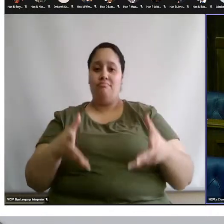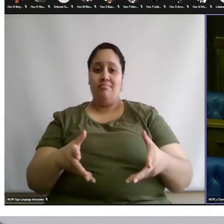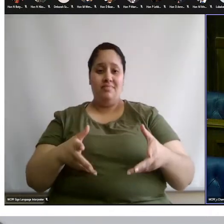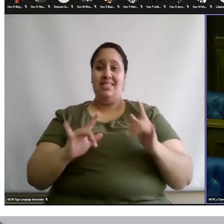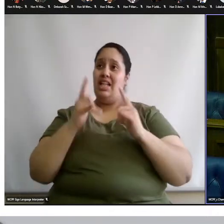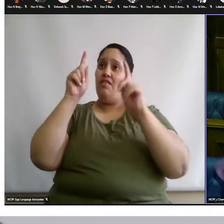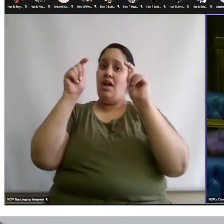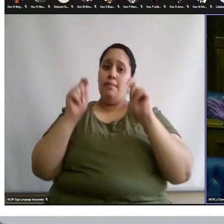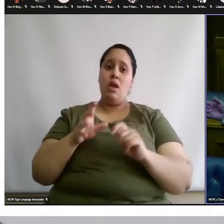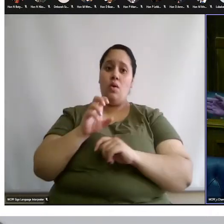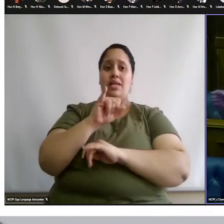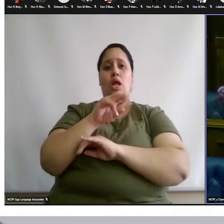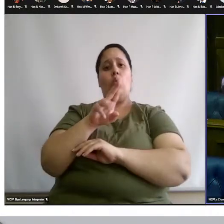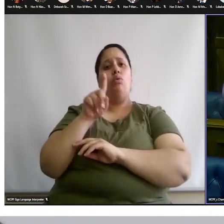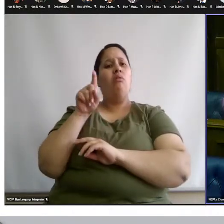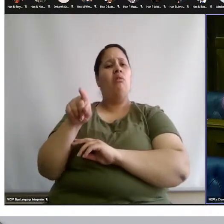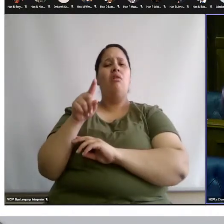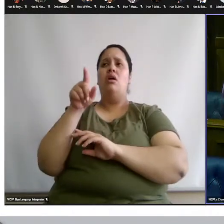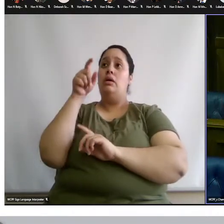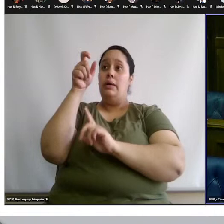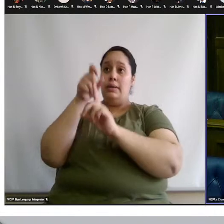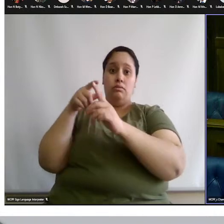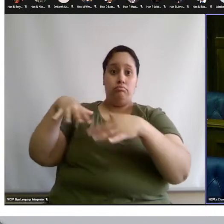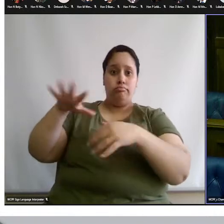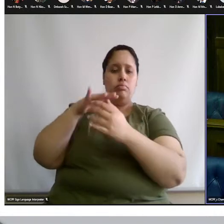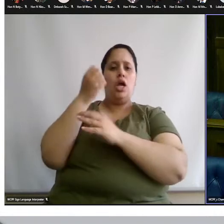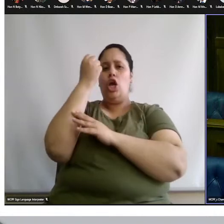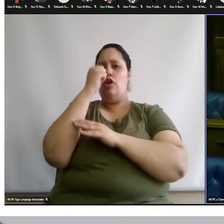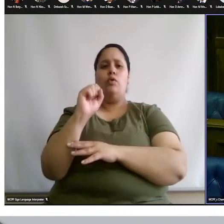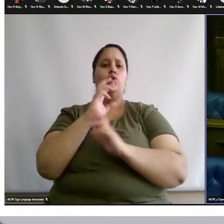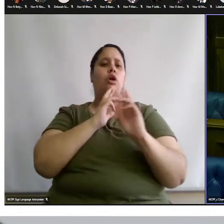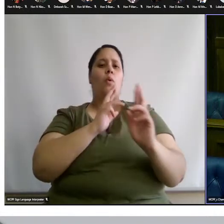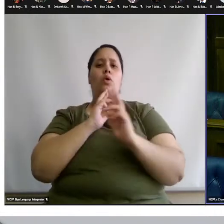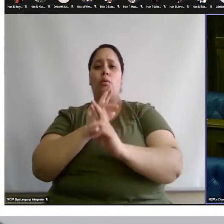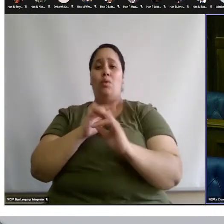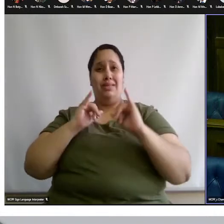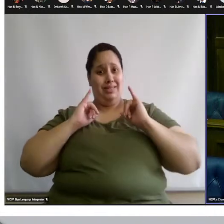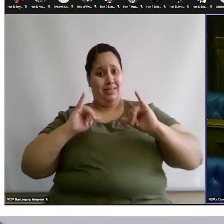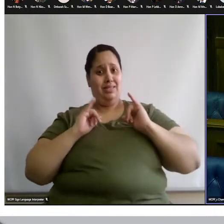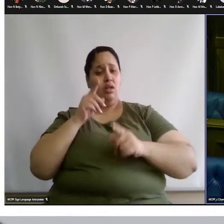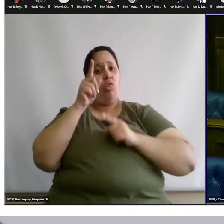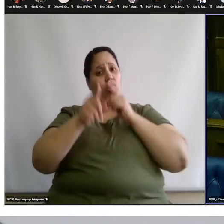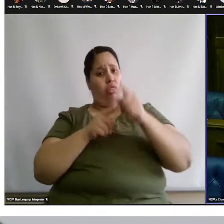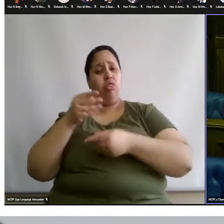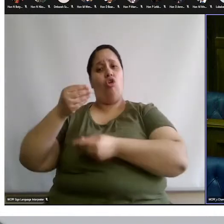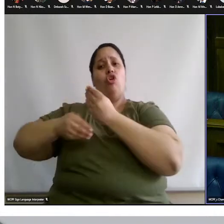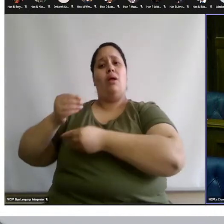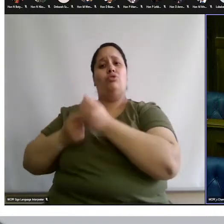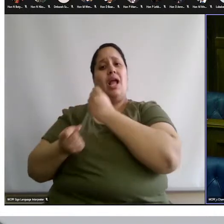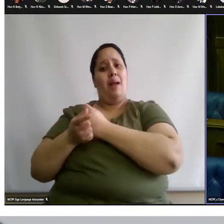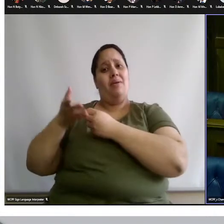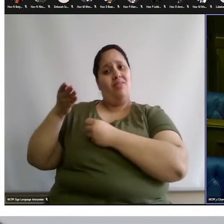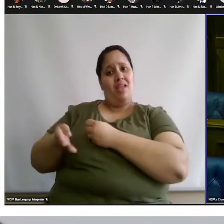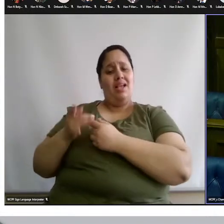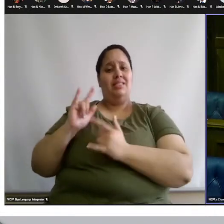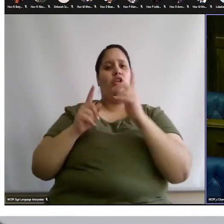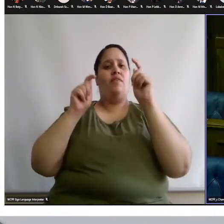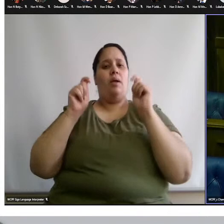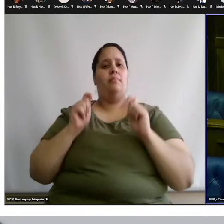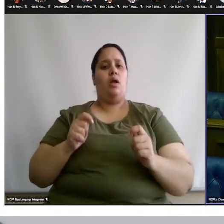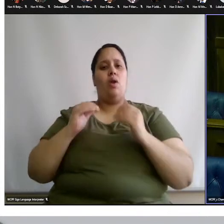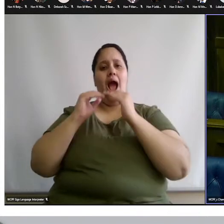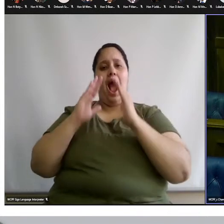Town SIU that has refused to report into serious allegations of corruption into the City of Cape Town